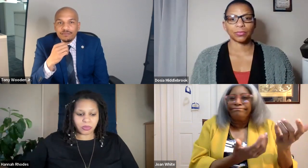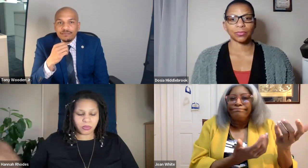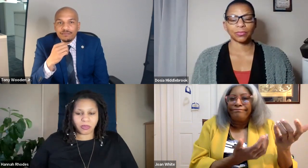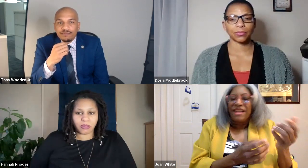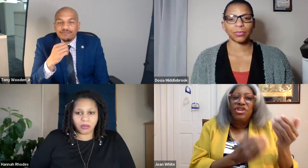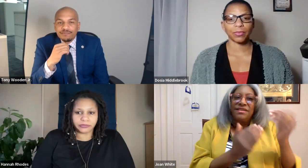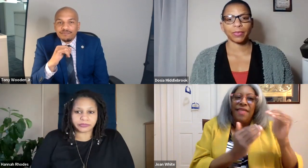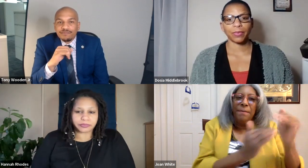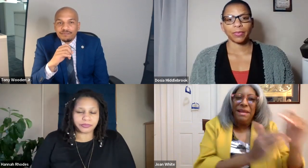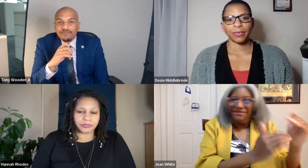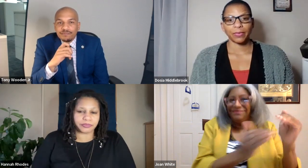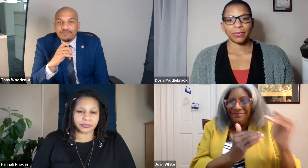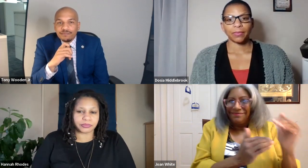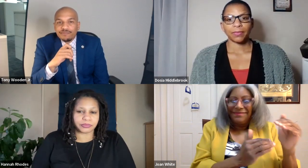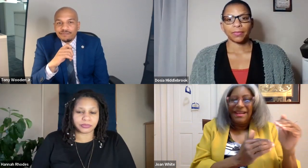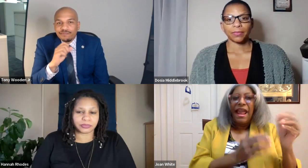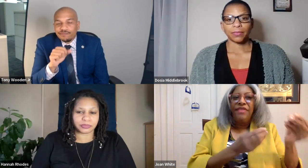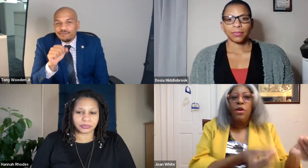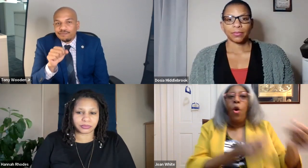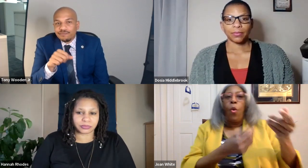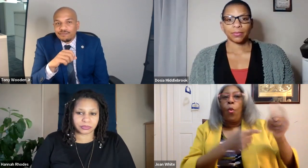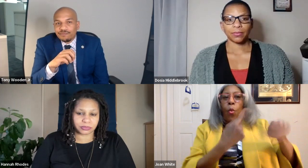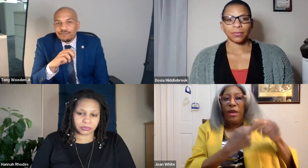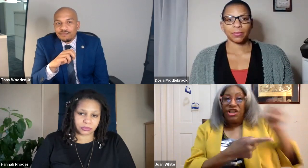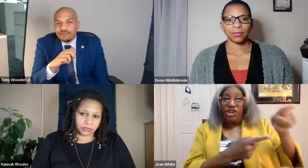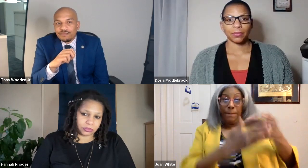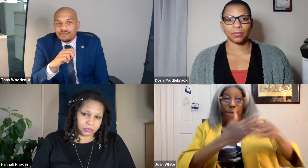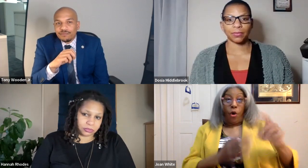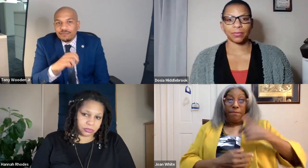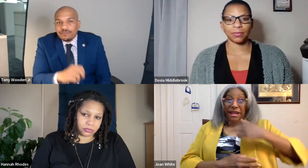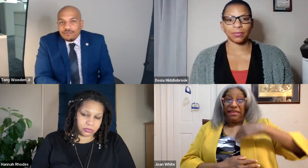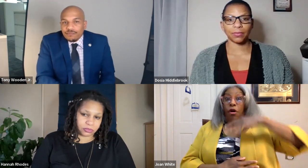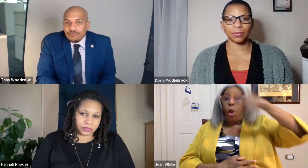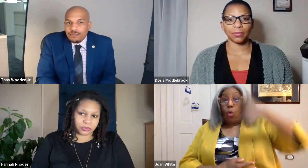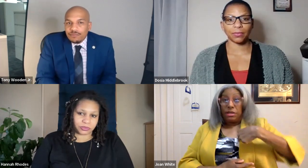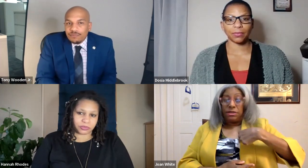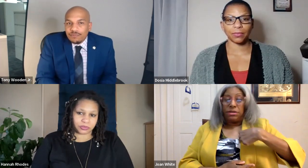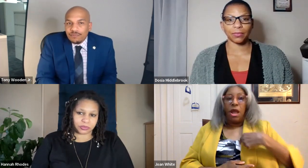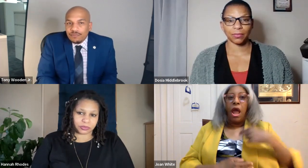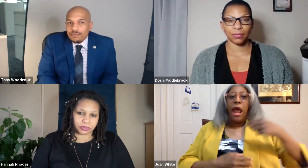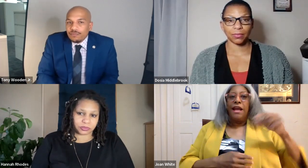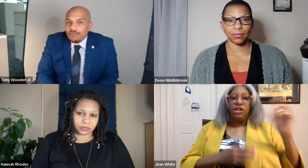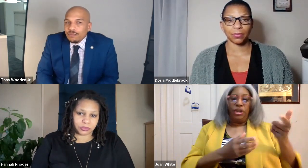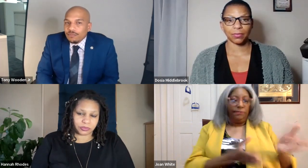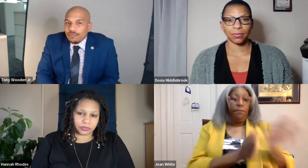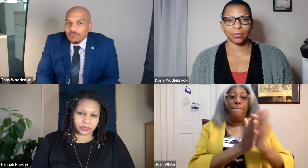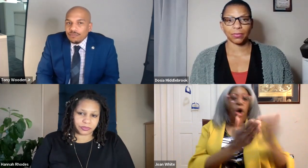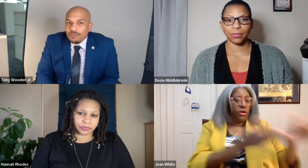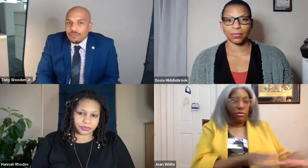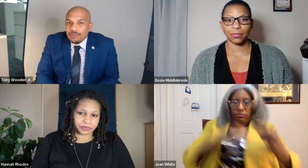can imagine that the access to language and education and the development didn't occur as well as it